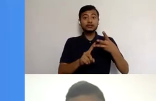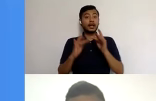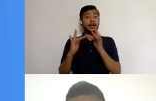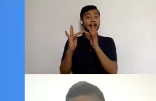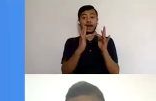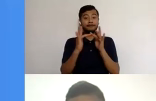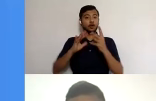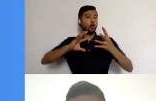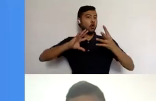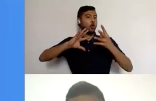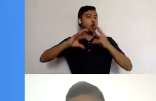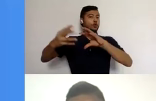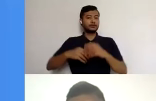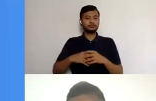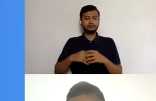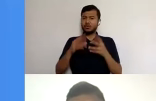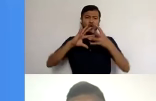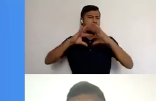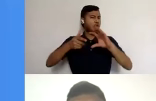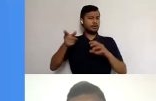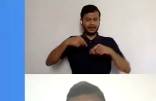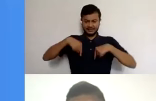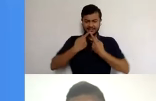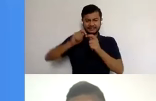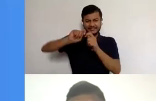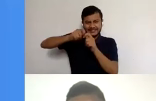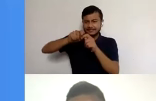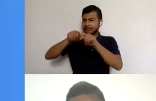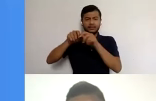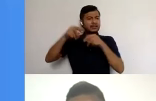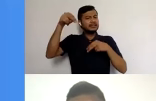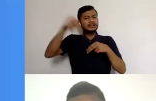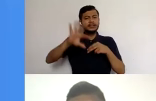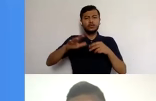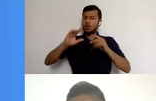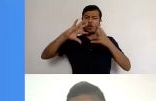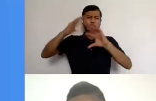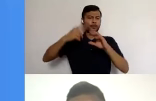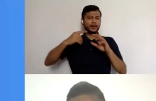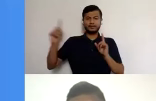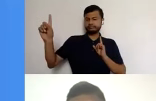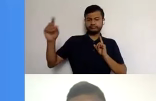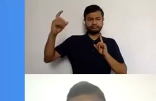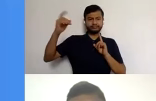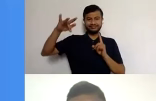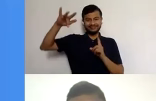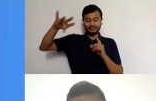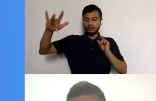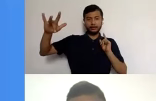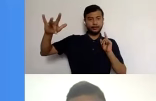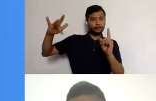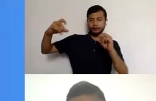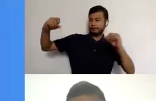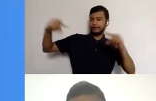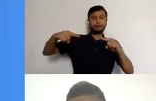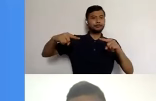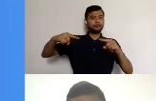automated roaming consortium codes framework to support policy provision on devices and networks.